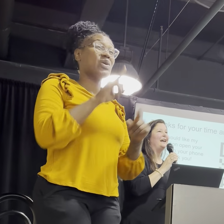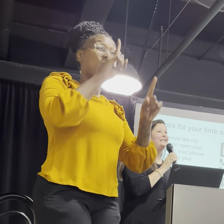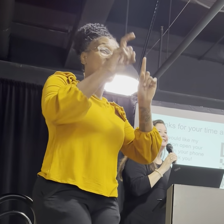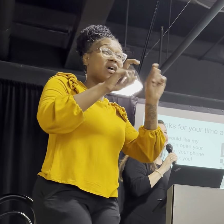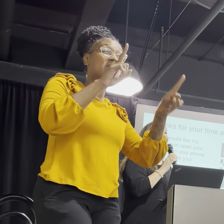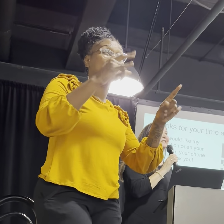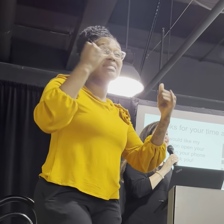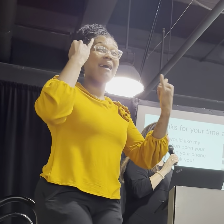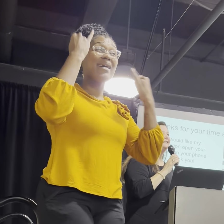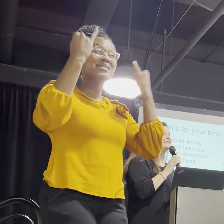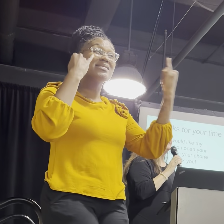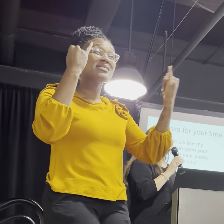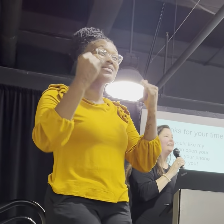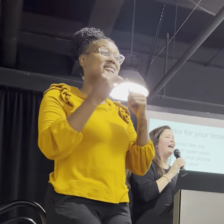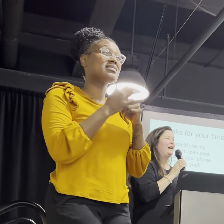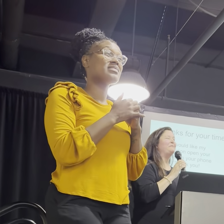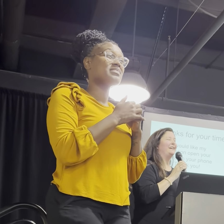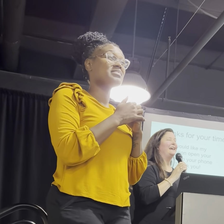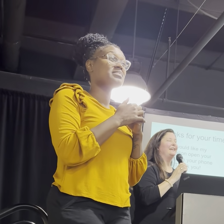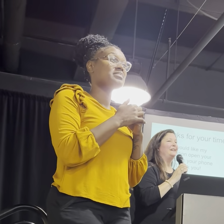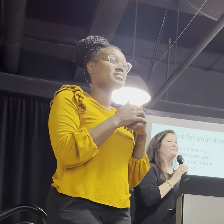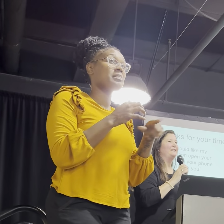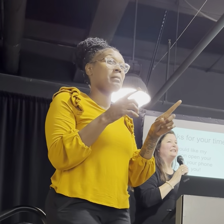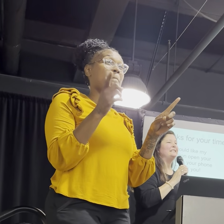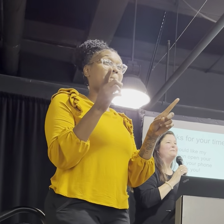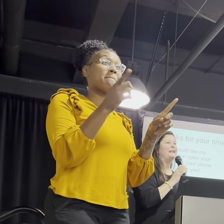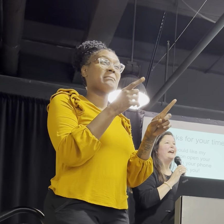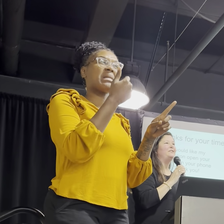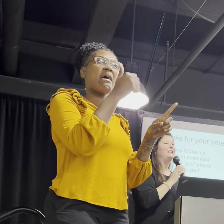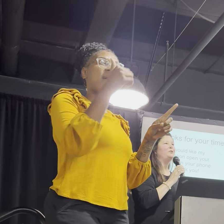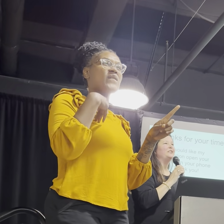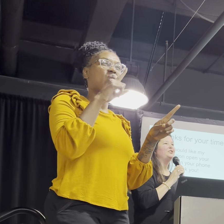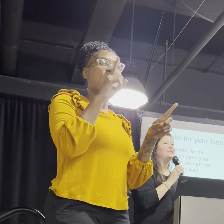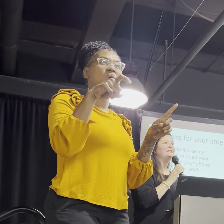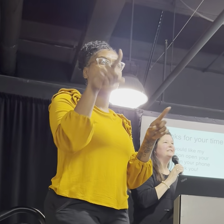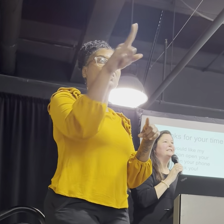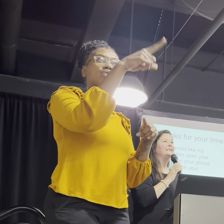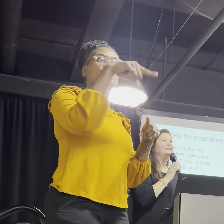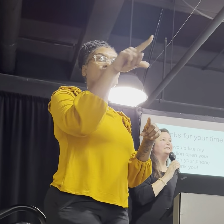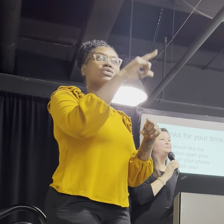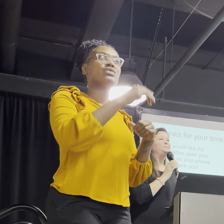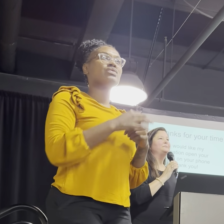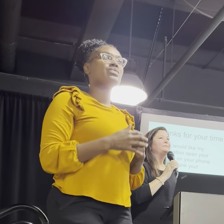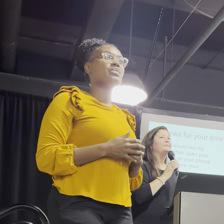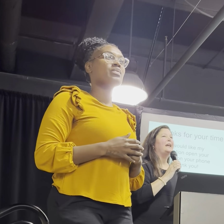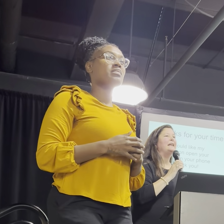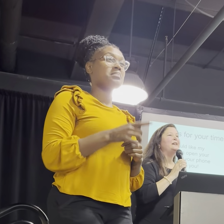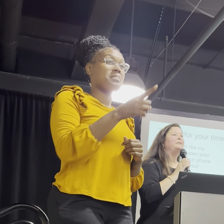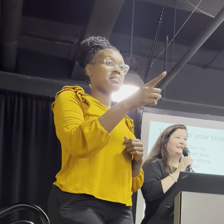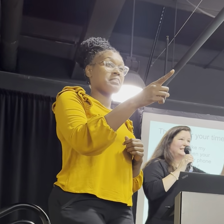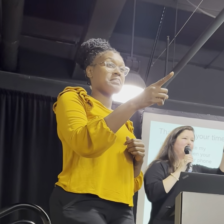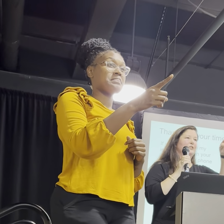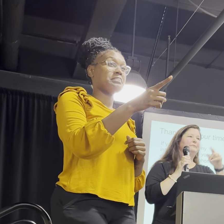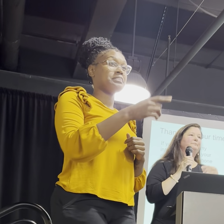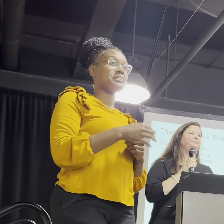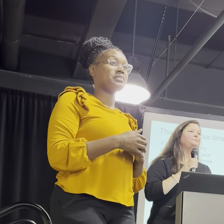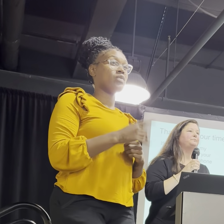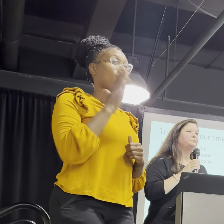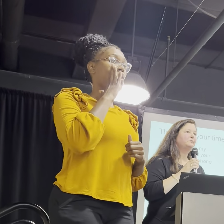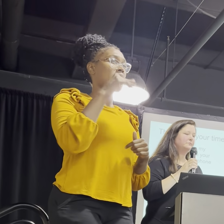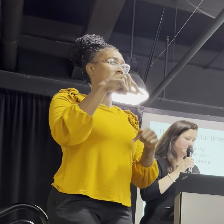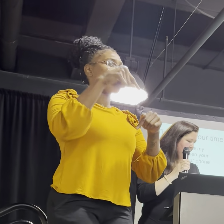Questions, ideas. Yeah. And does anybody have any questions? I know. Yes, Michelle. Can